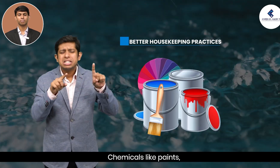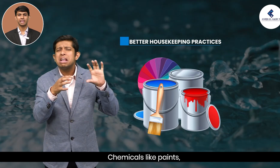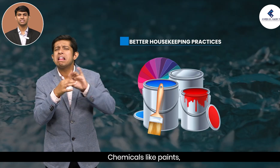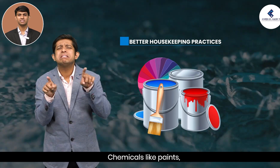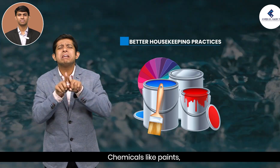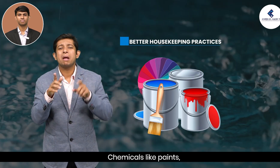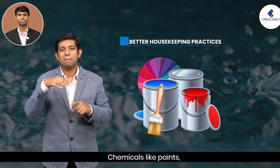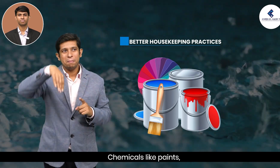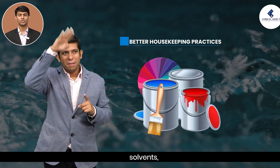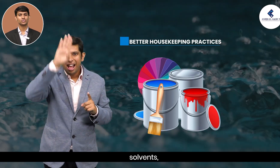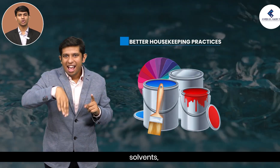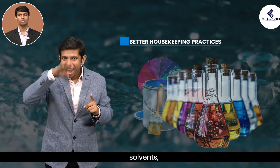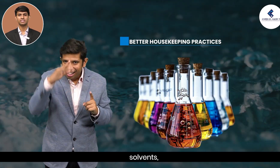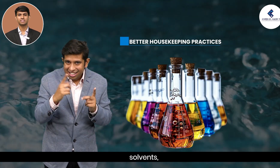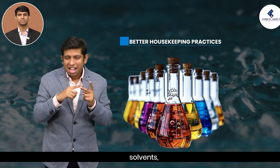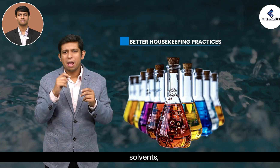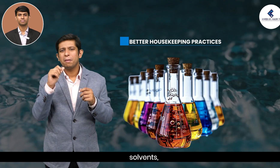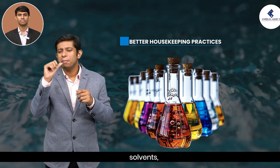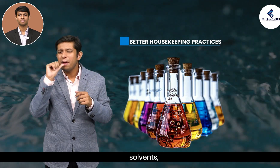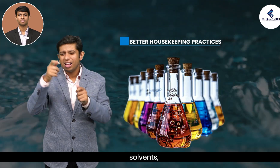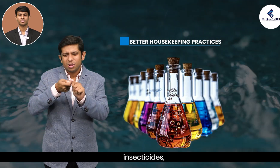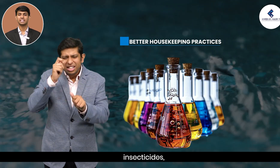Chemicals like paints, solvents,